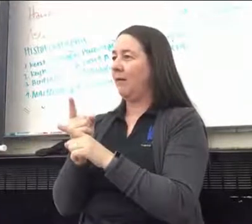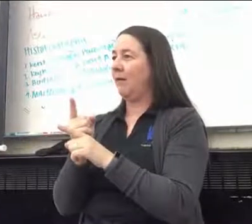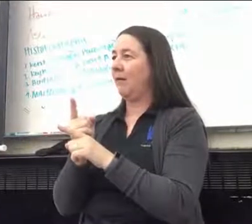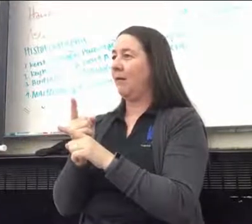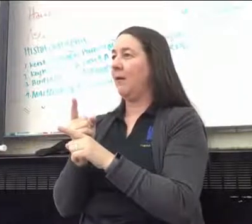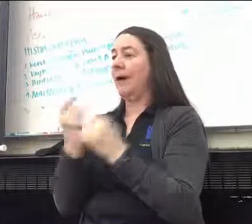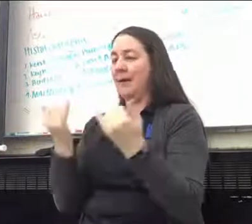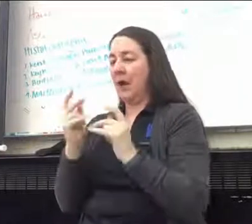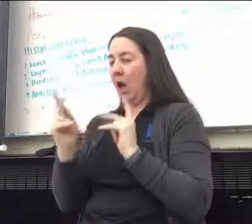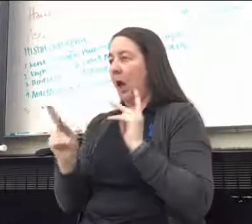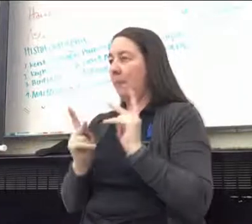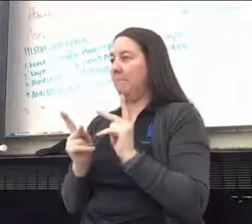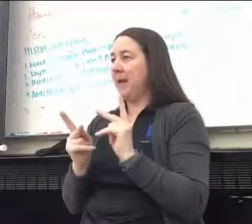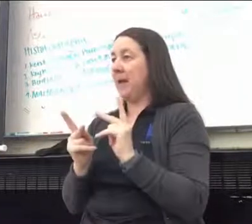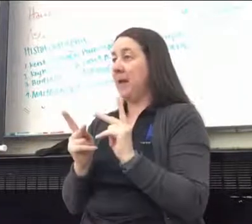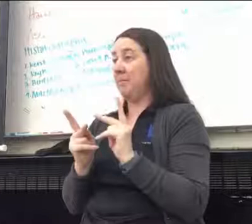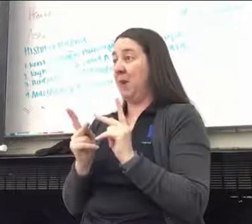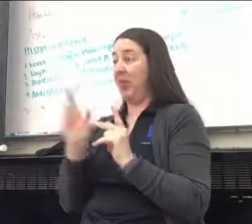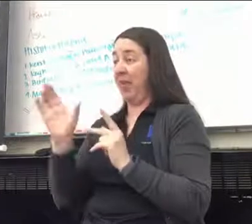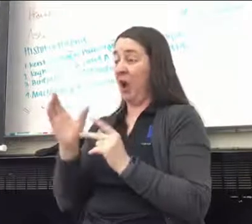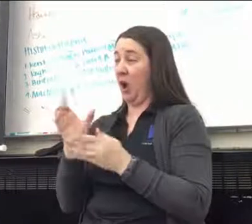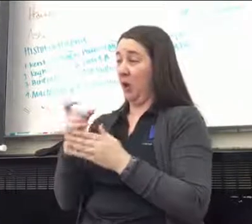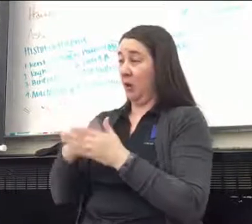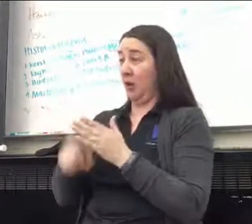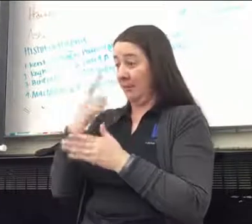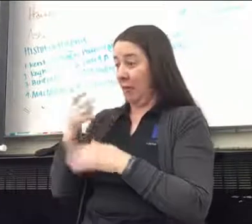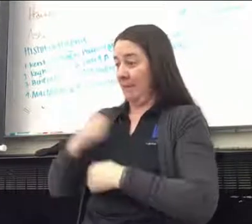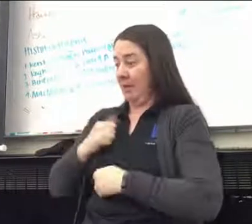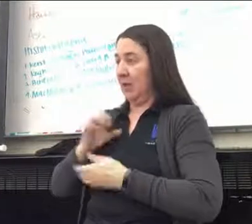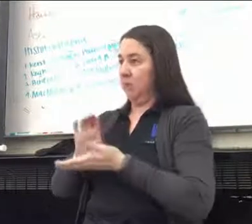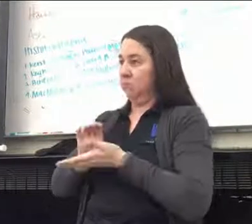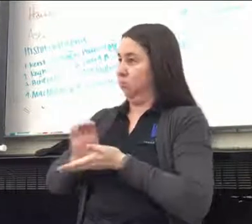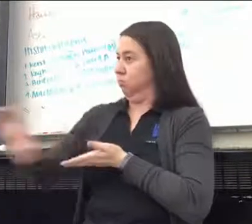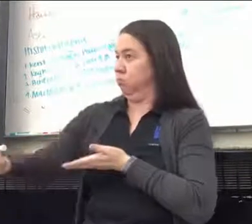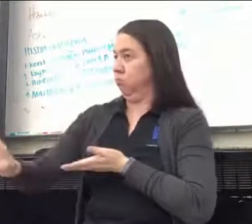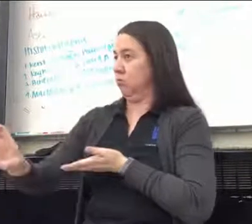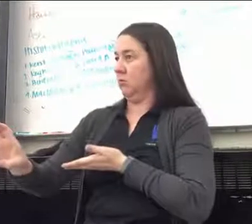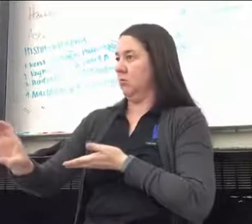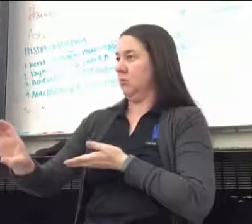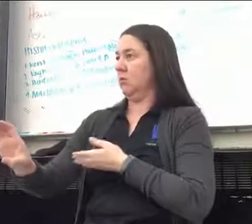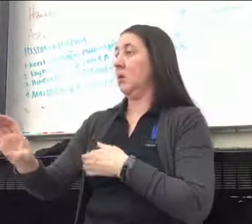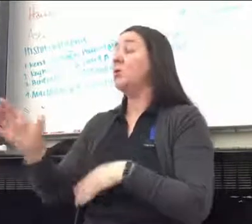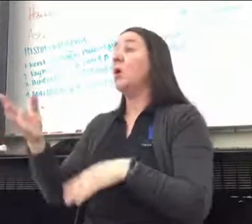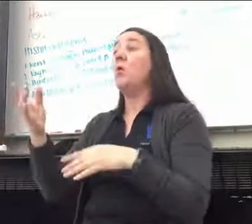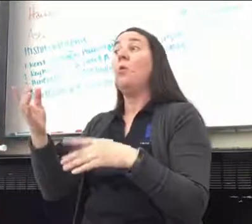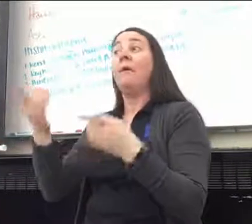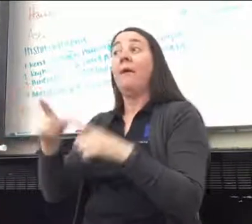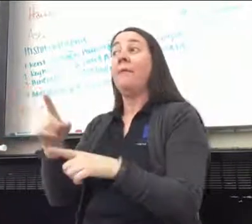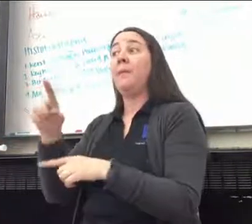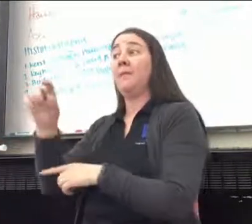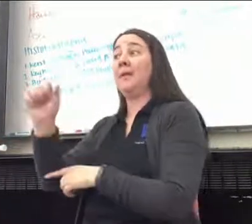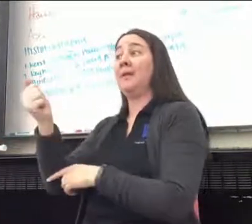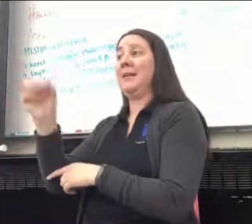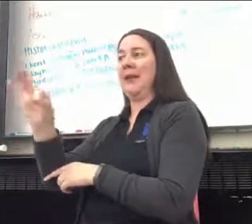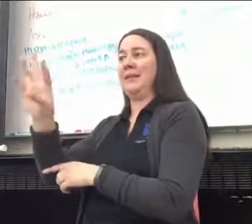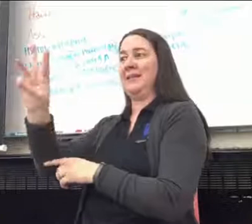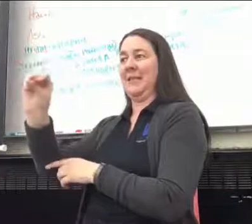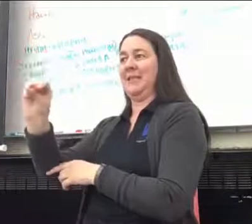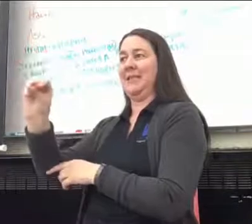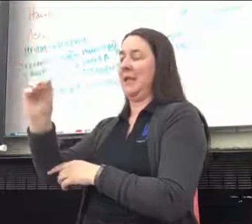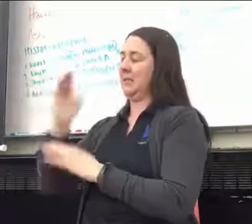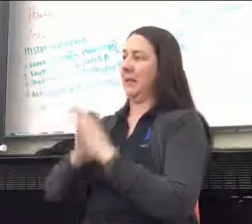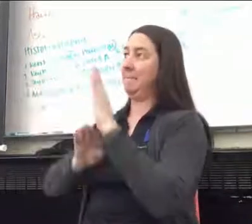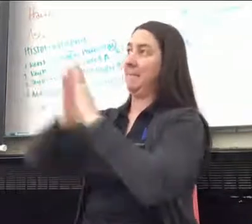now spending a ton of money on their military budget. In fact, when we hit our peak in the 1960s when we do the Cold War, we're